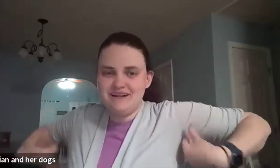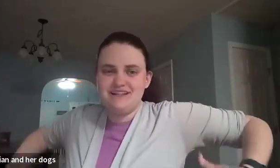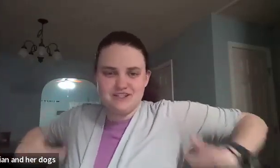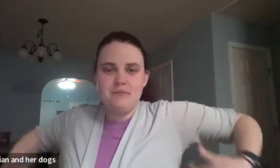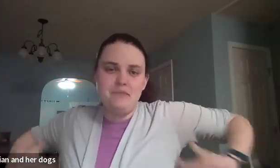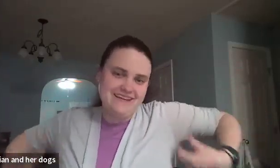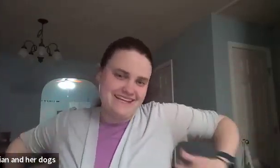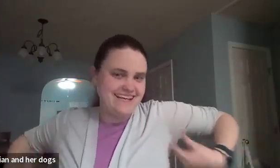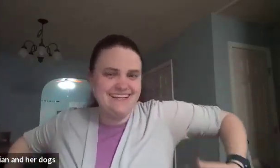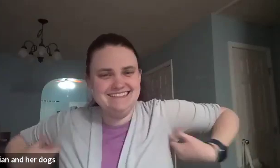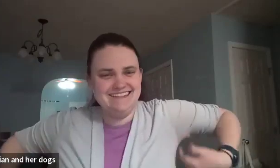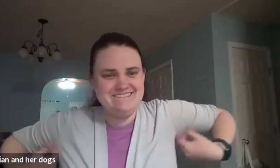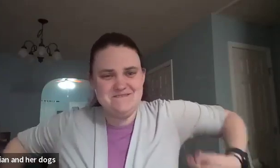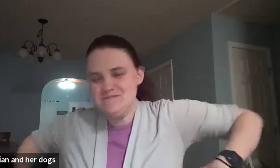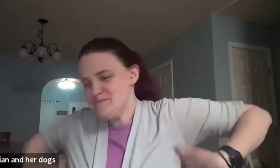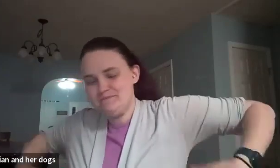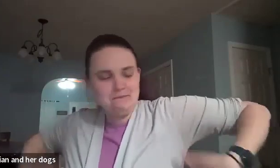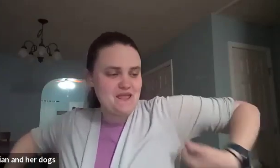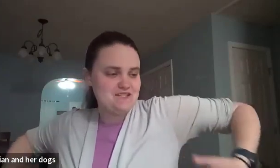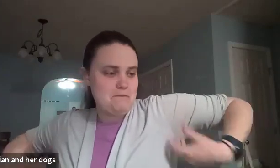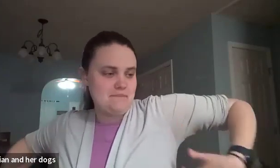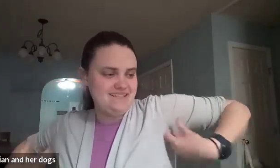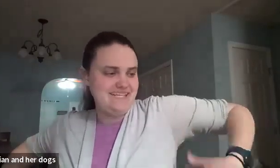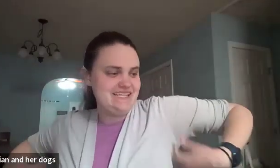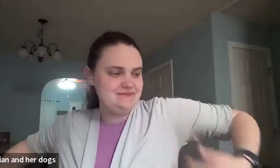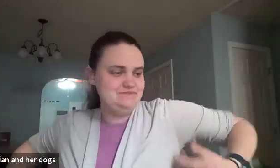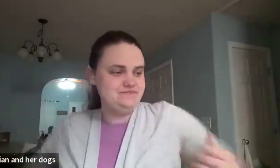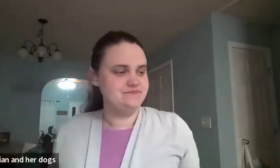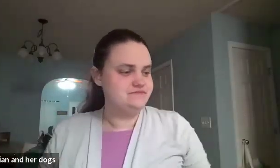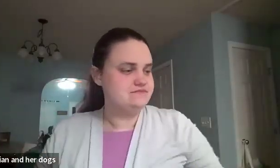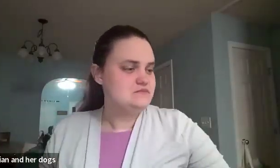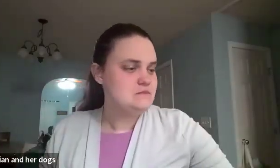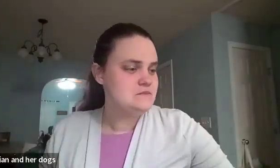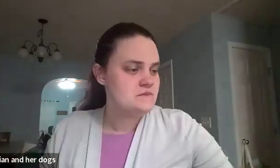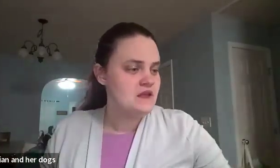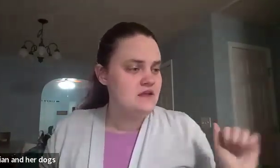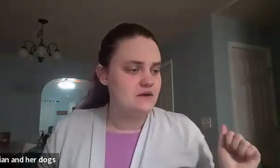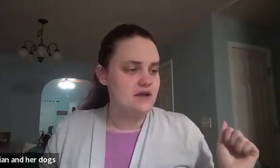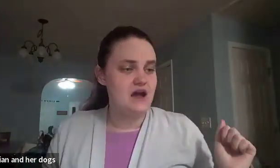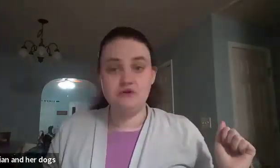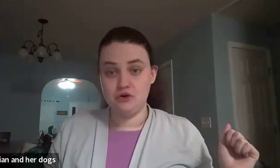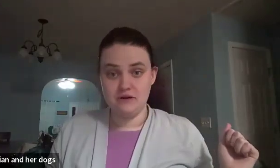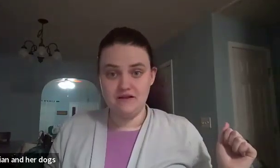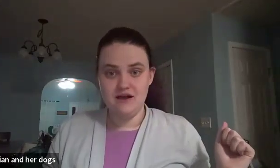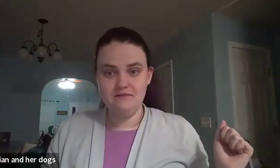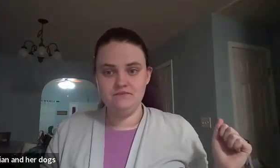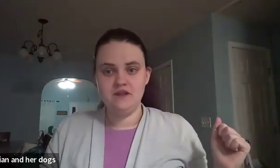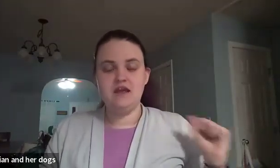trying to describe a monkey. So monkey. Then we have gorilla.